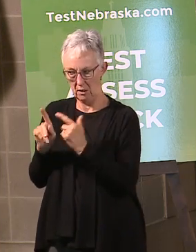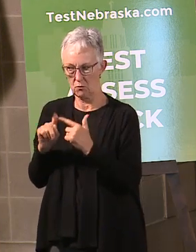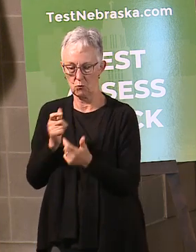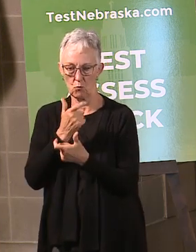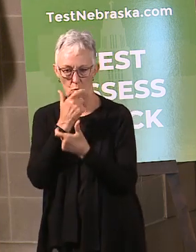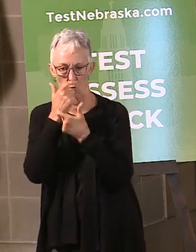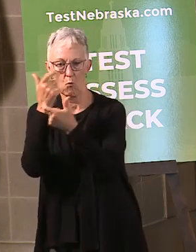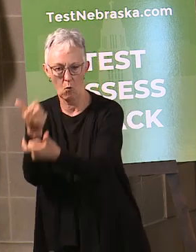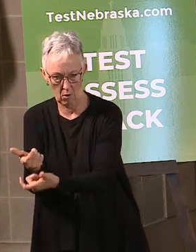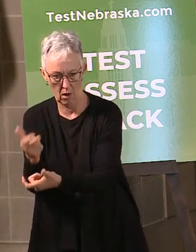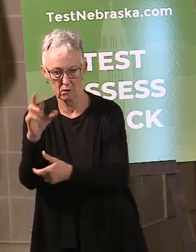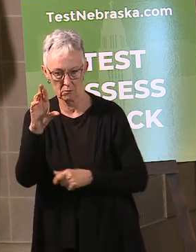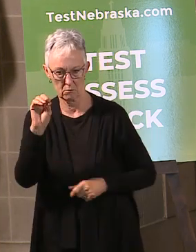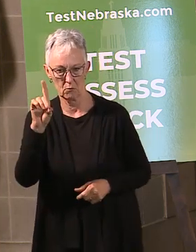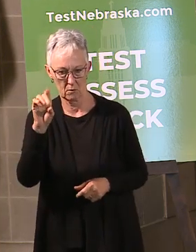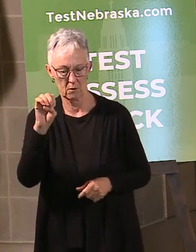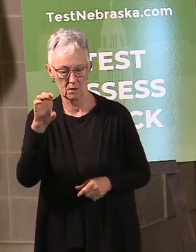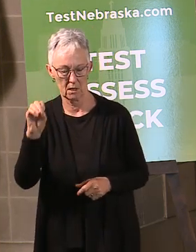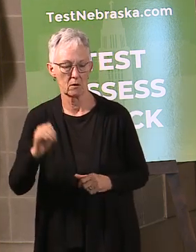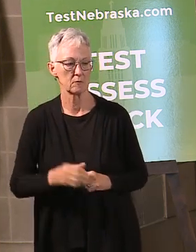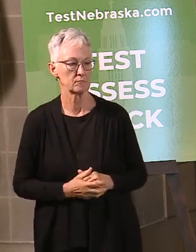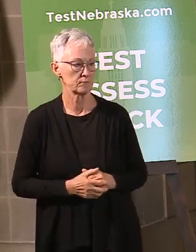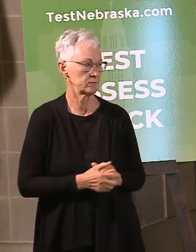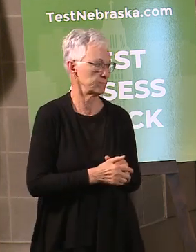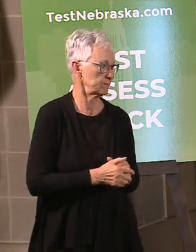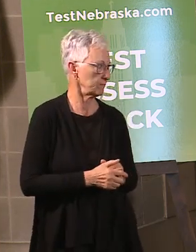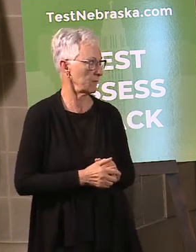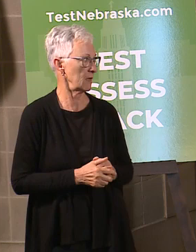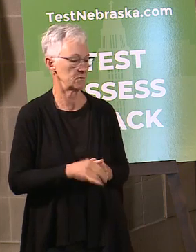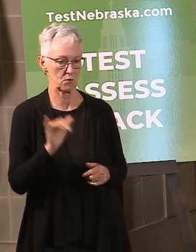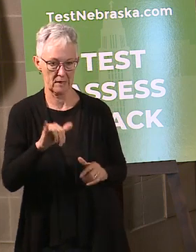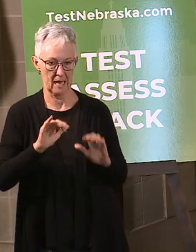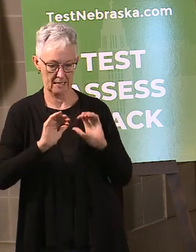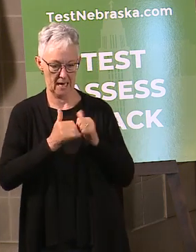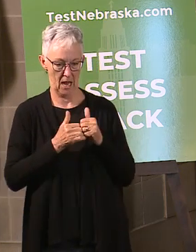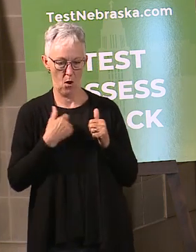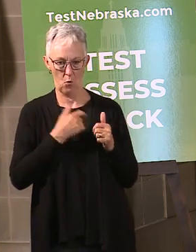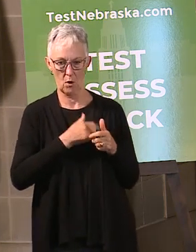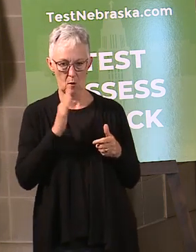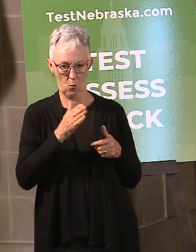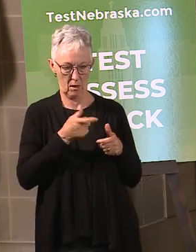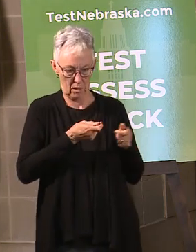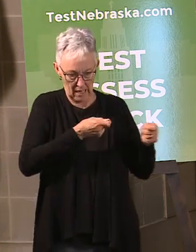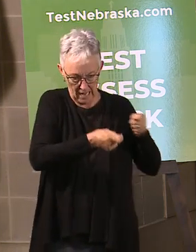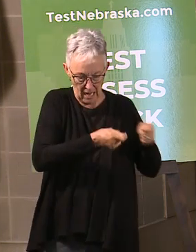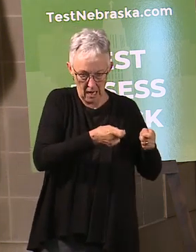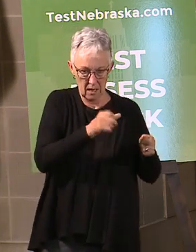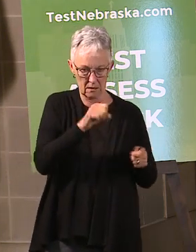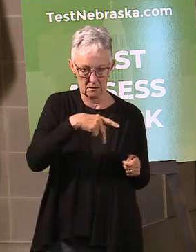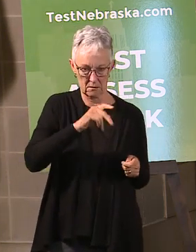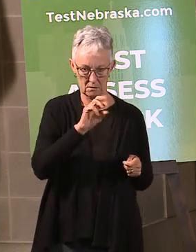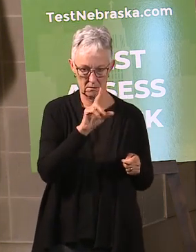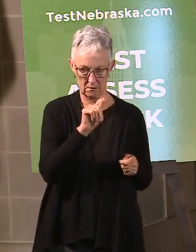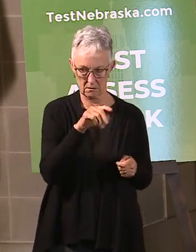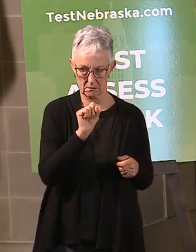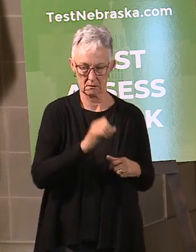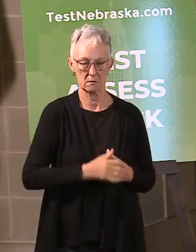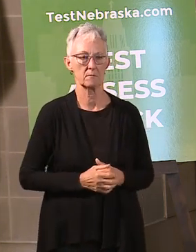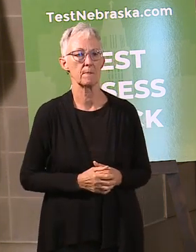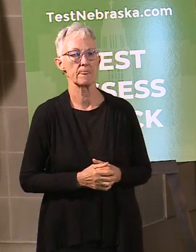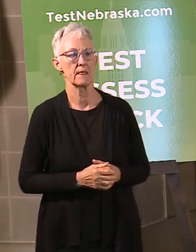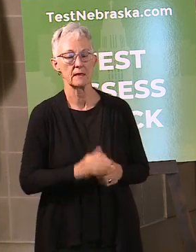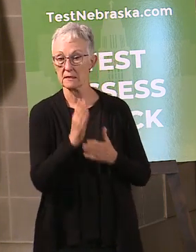that published out to people. So that's how we're going to handle sports. Some sports are going to continue